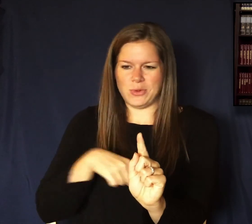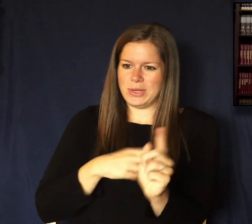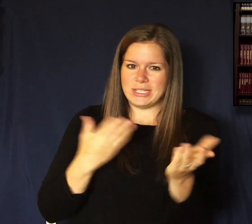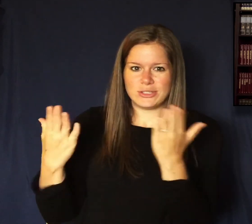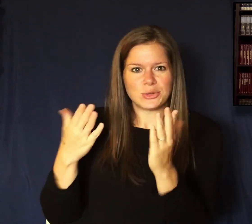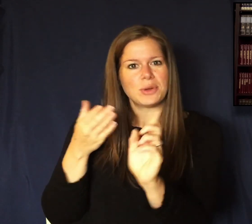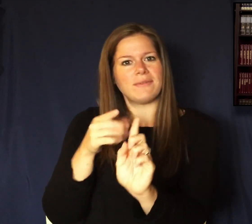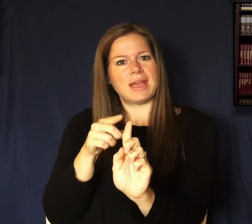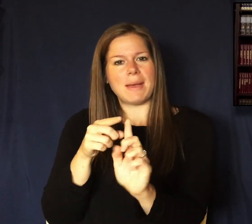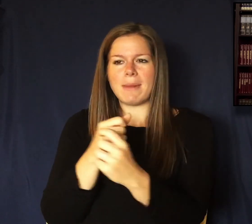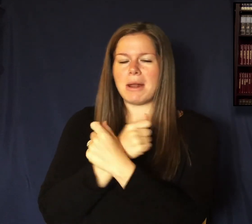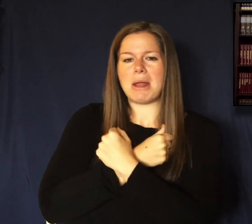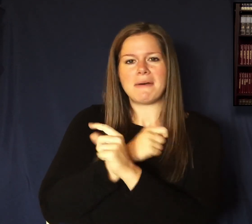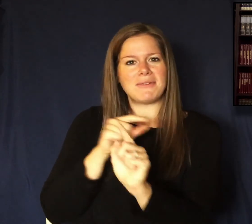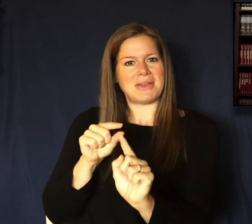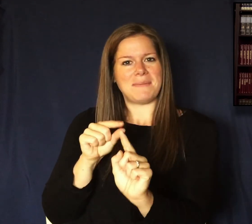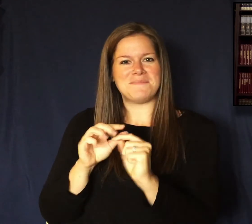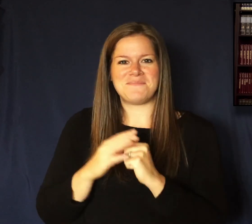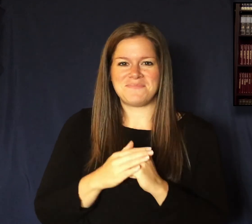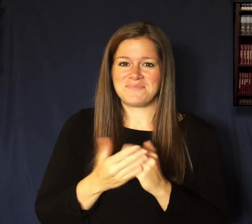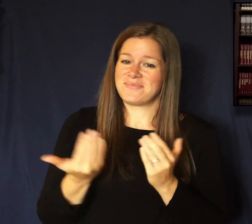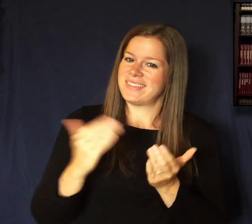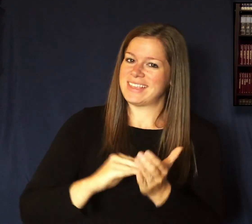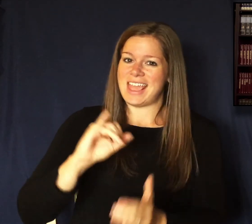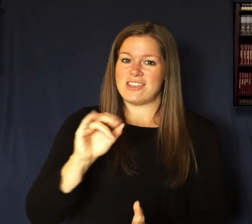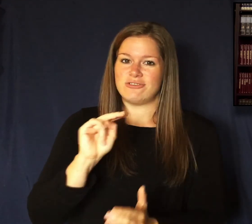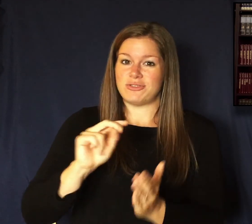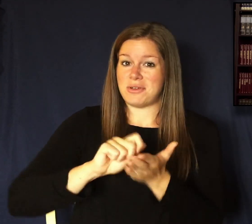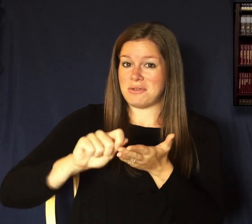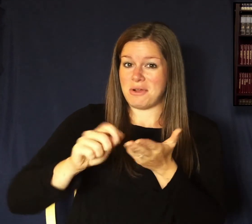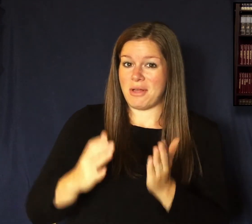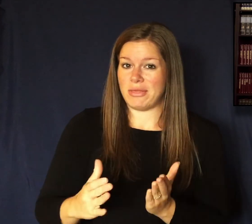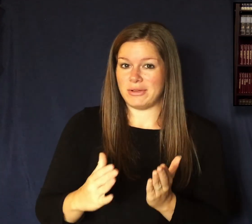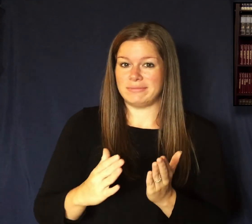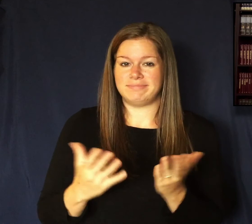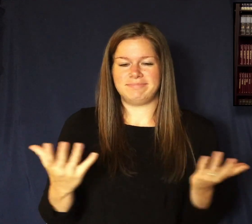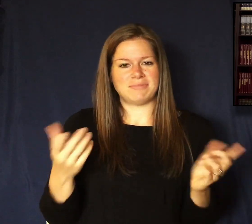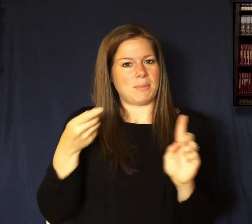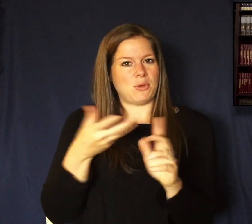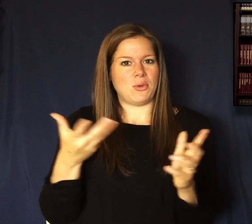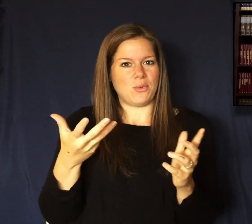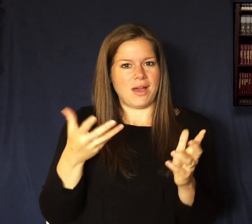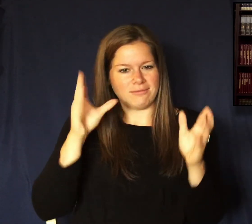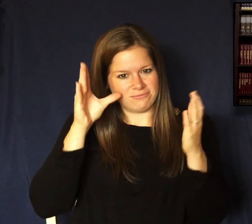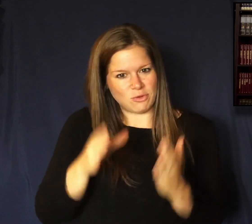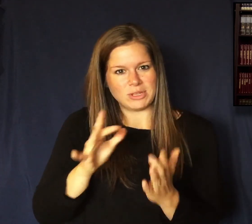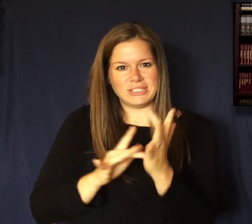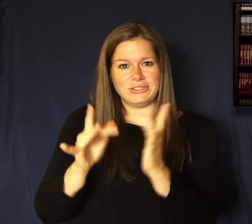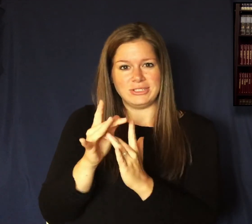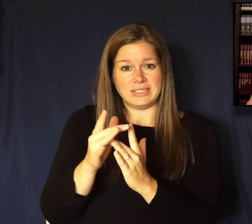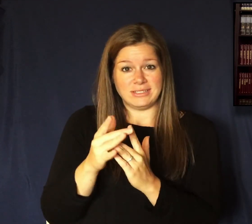from John. It's all about Jesus. Are you all about Jesus?